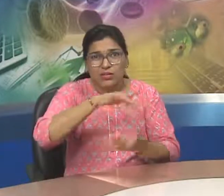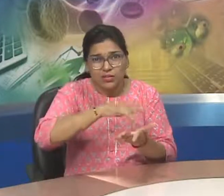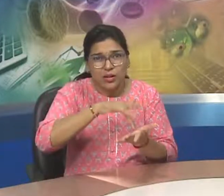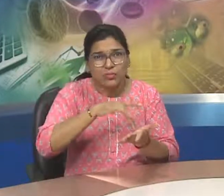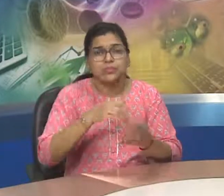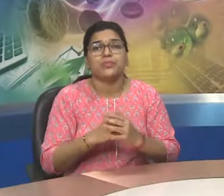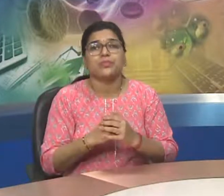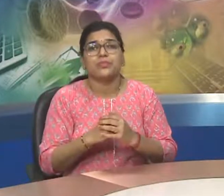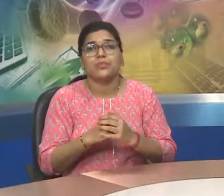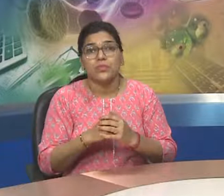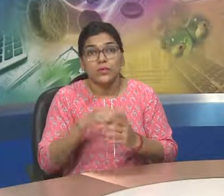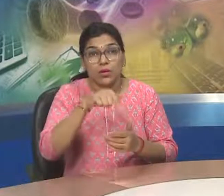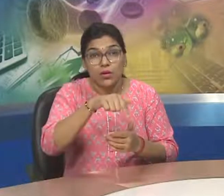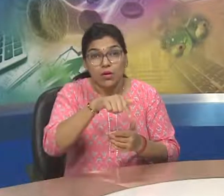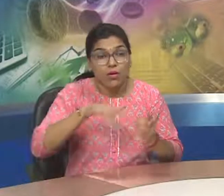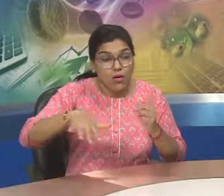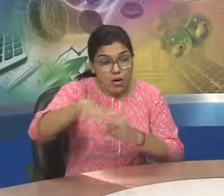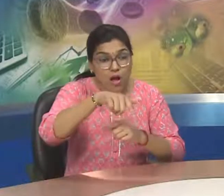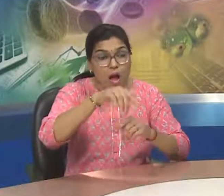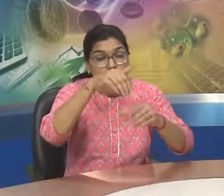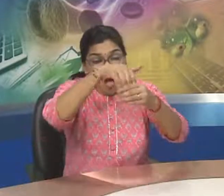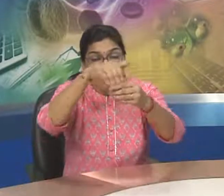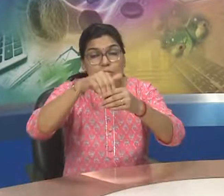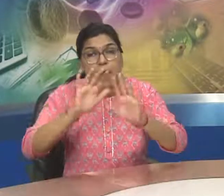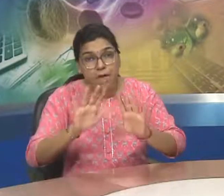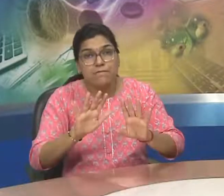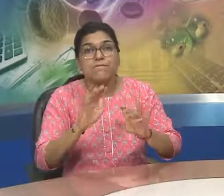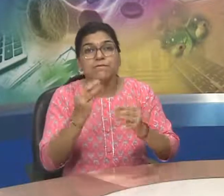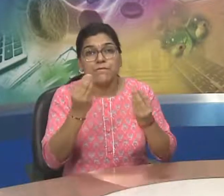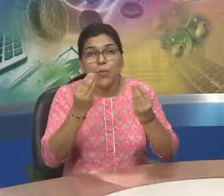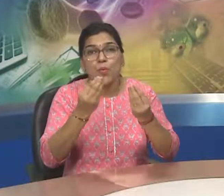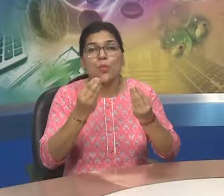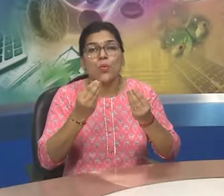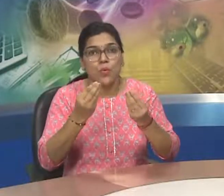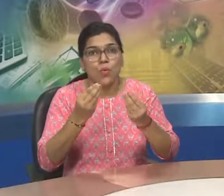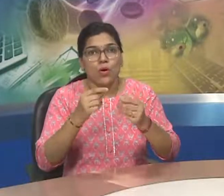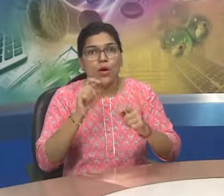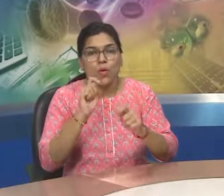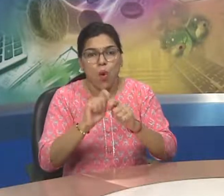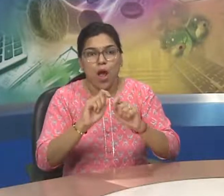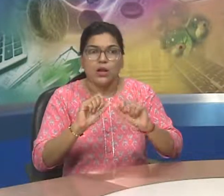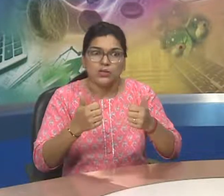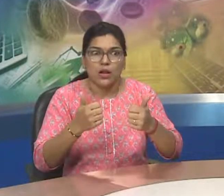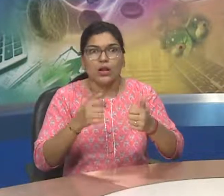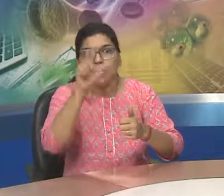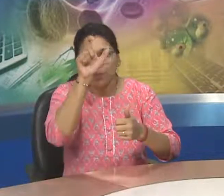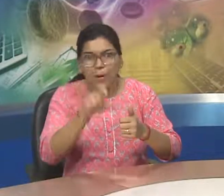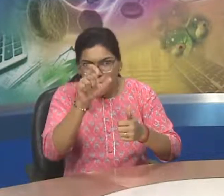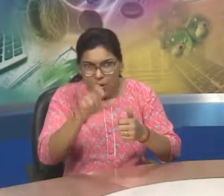living organism live or operate.